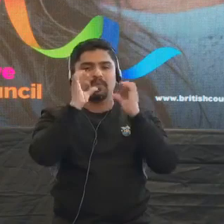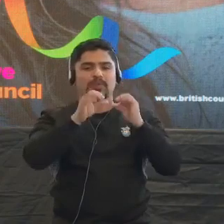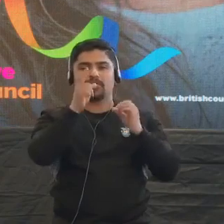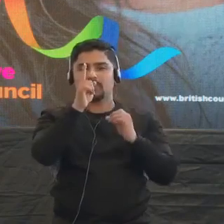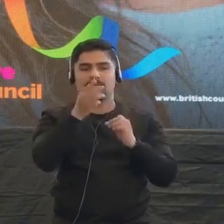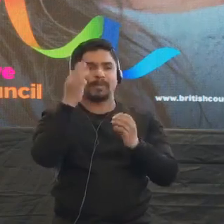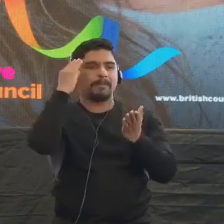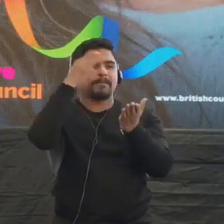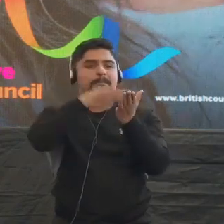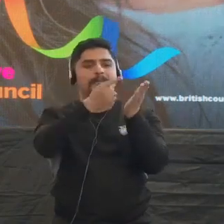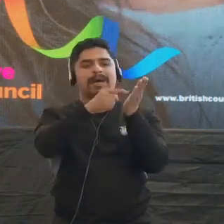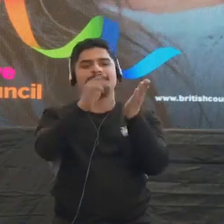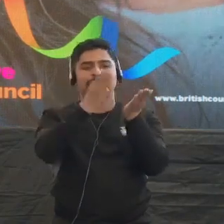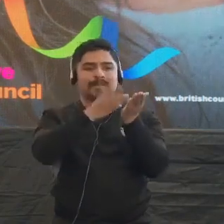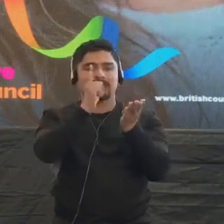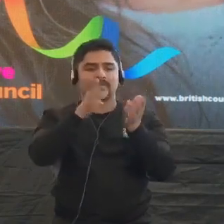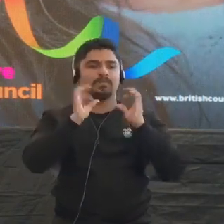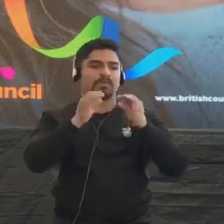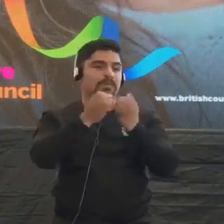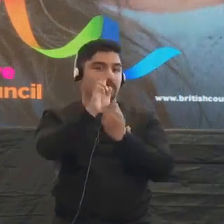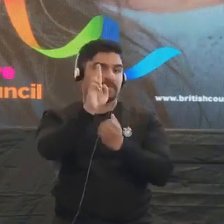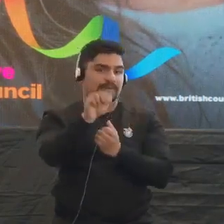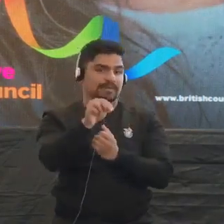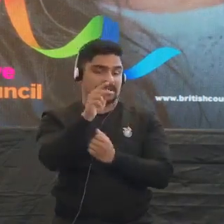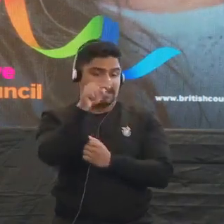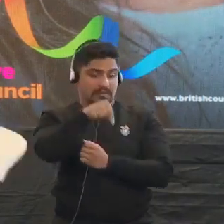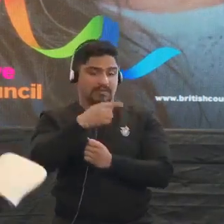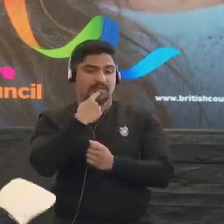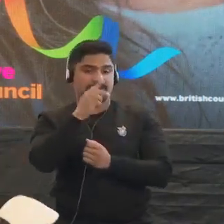So, these are the 3